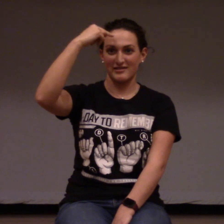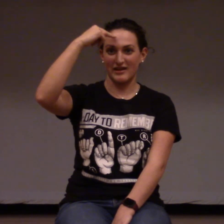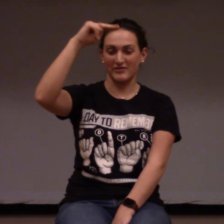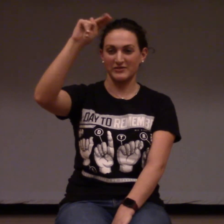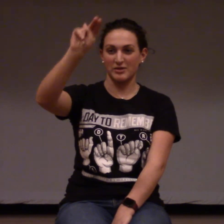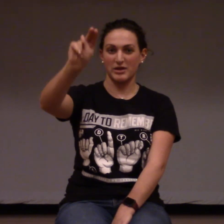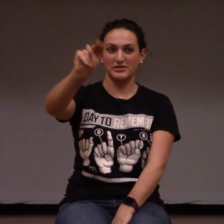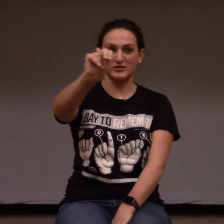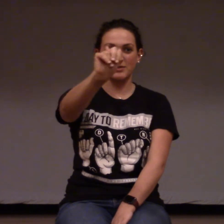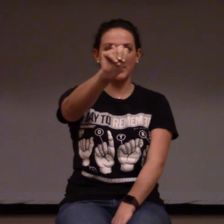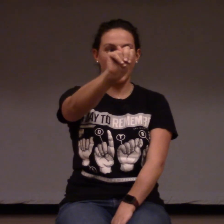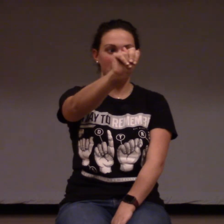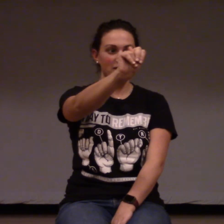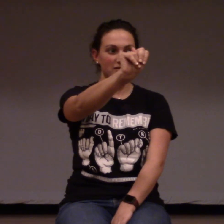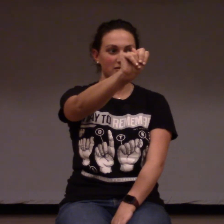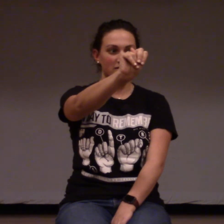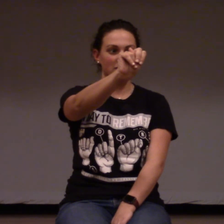Nephew is gonna be, so it's gonna be an N. Oh.